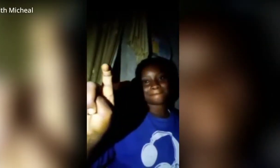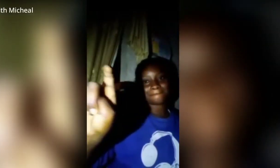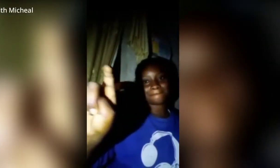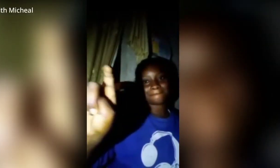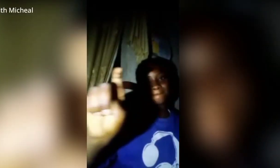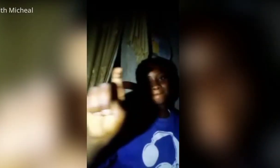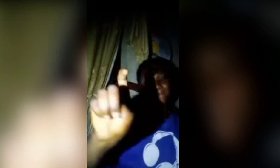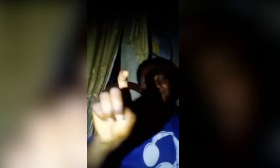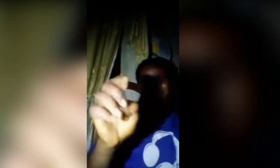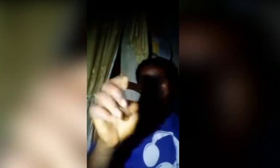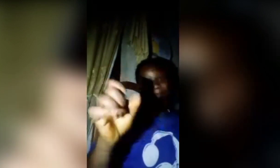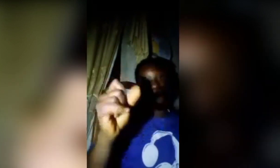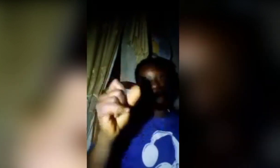and Z.